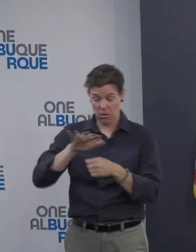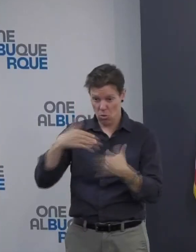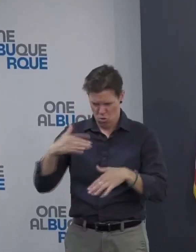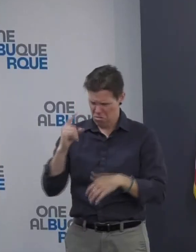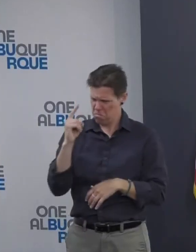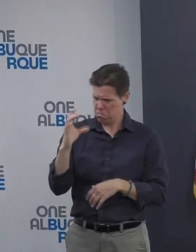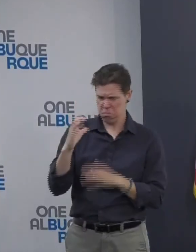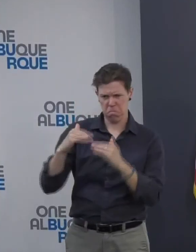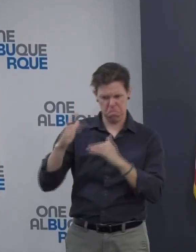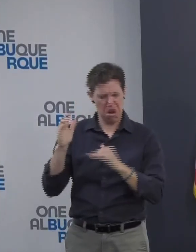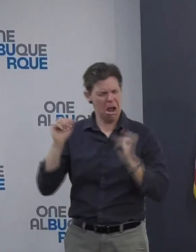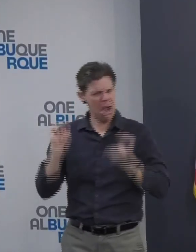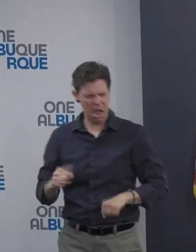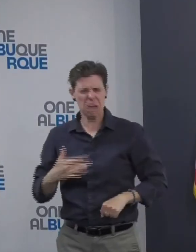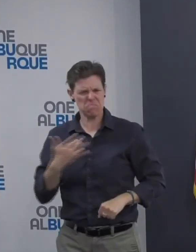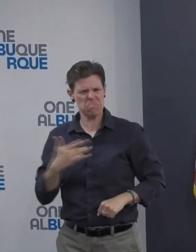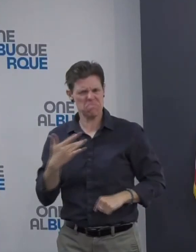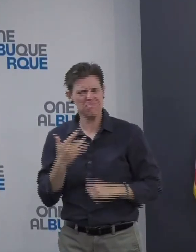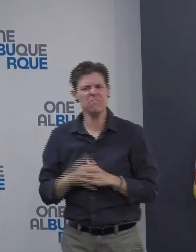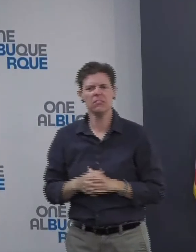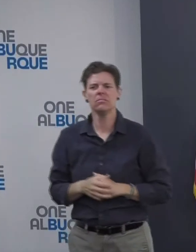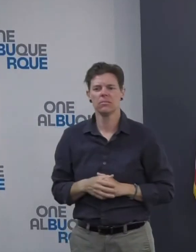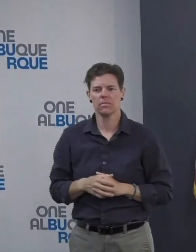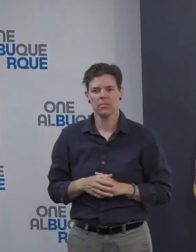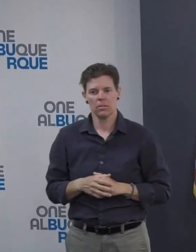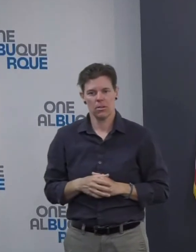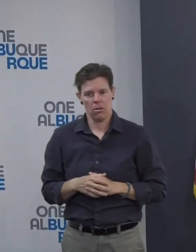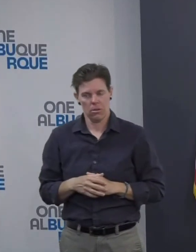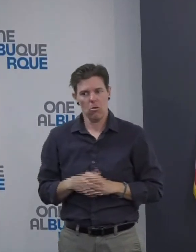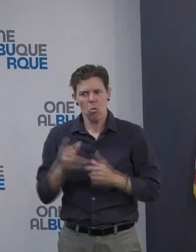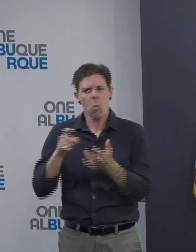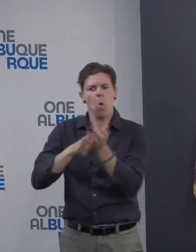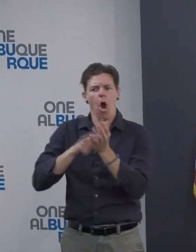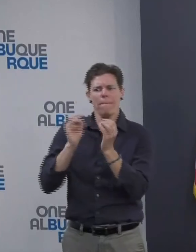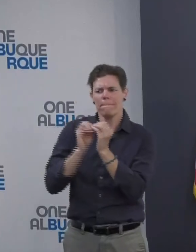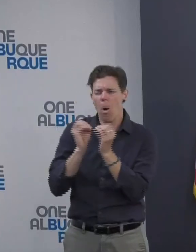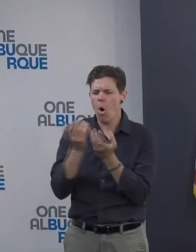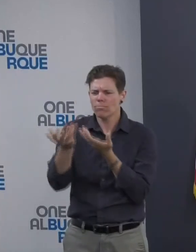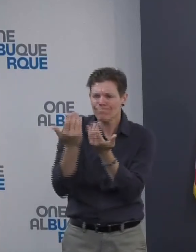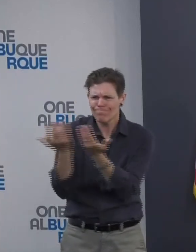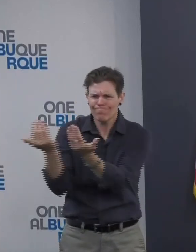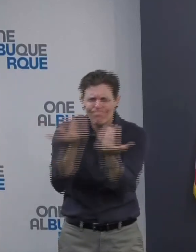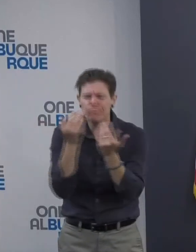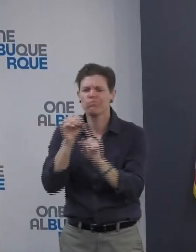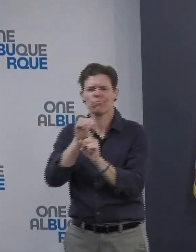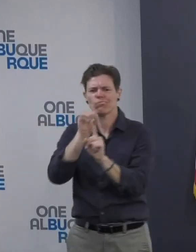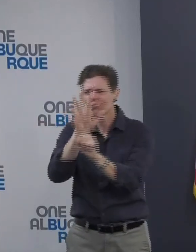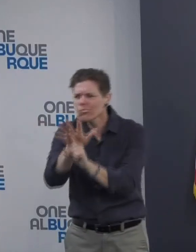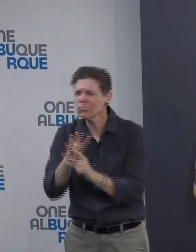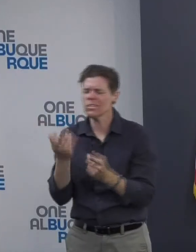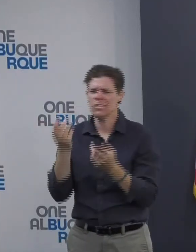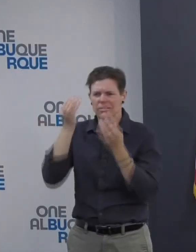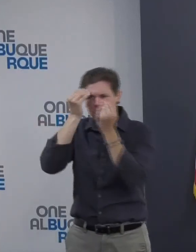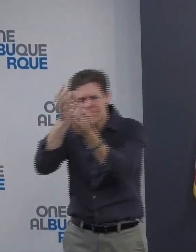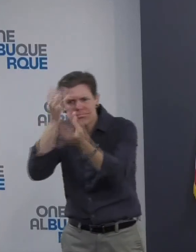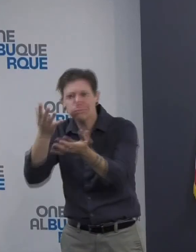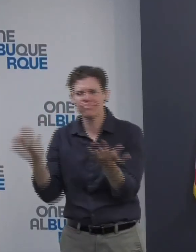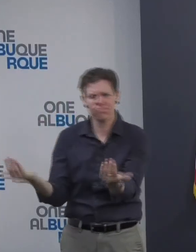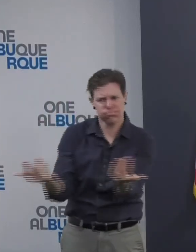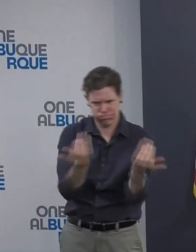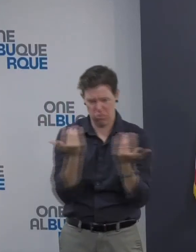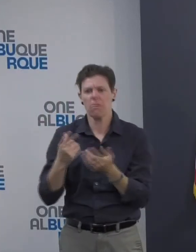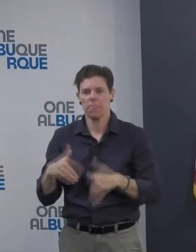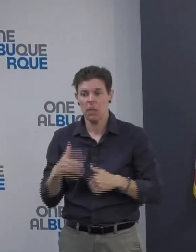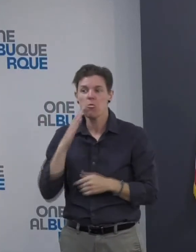our sort of June push. That's why we're talking to you about this. And then over the summer, you're going to see a newly revised marketing plan to try and fill out that